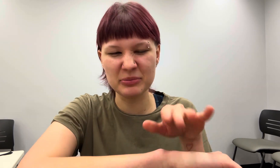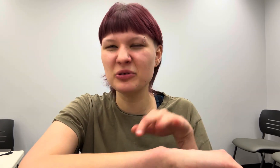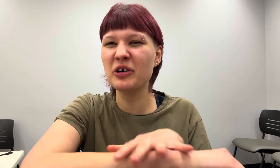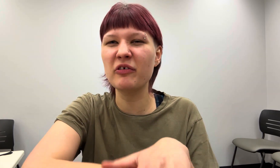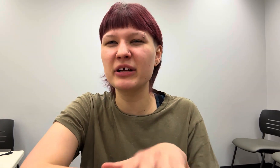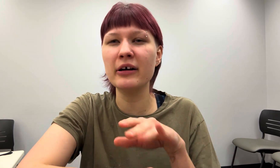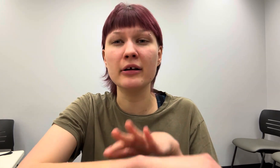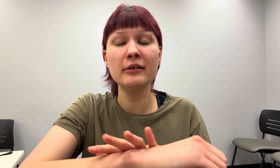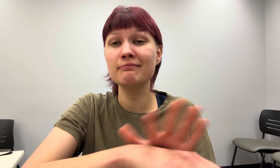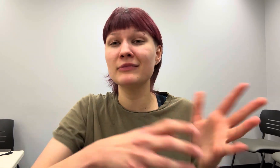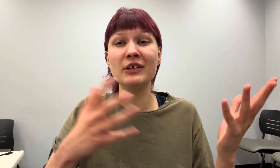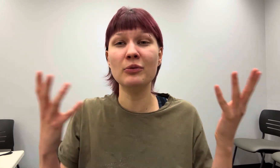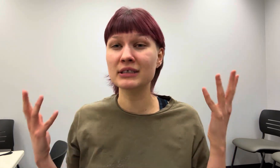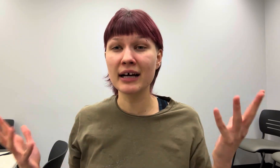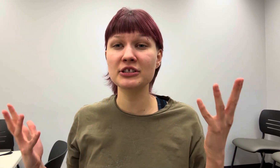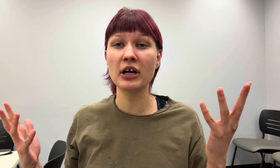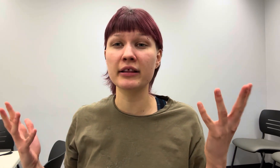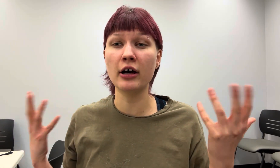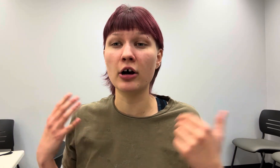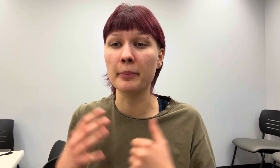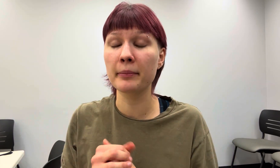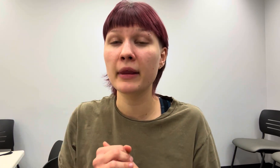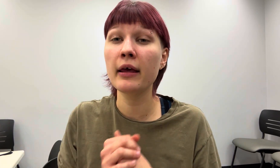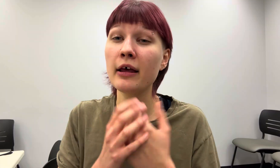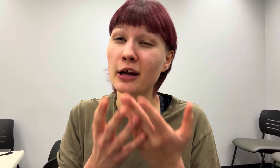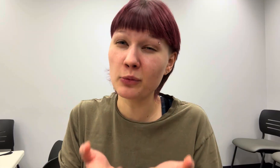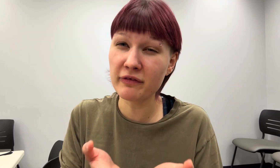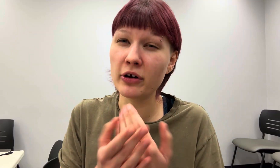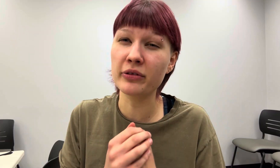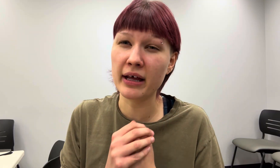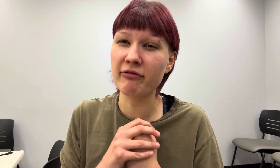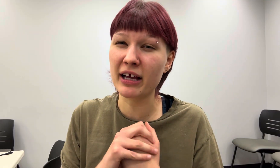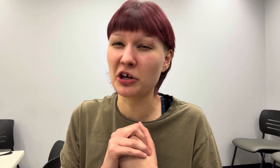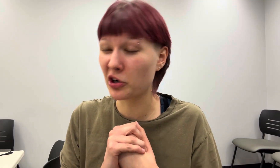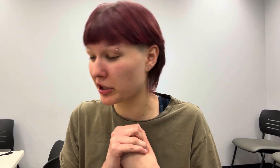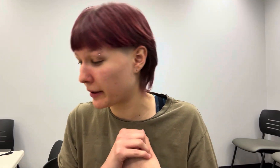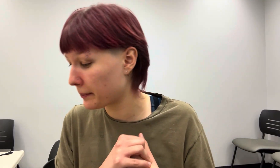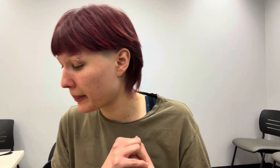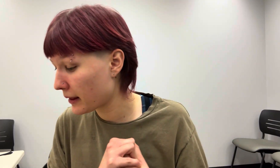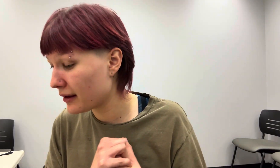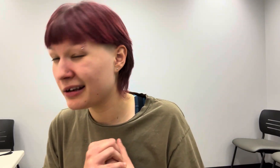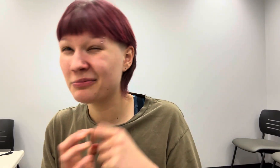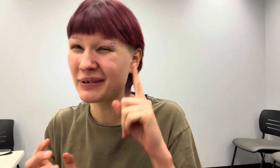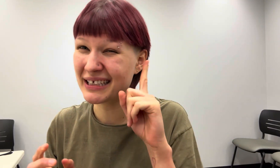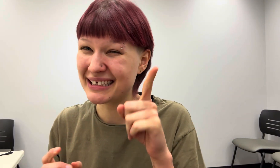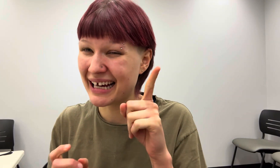doing it over here. He was not shot in the arm. I would have known that if I had heard it, but I did not.